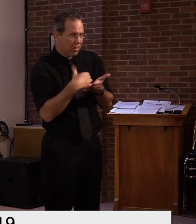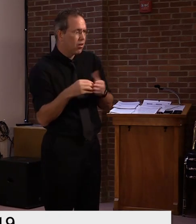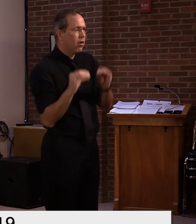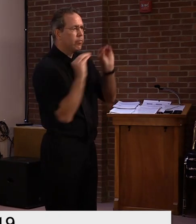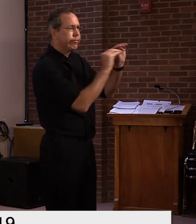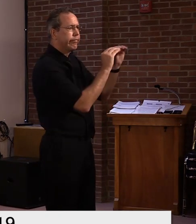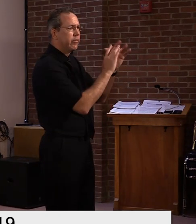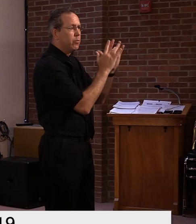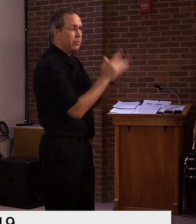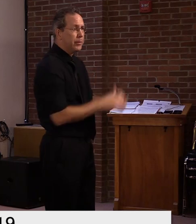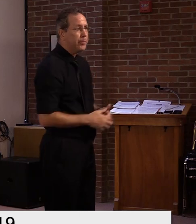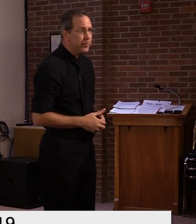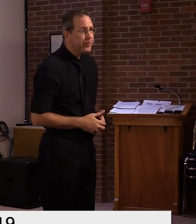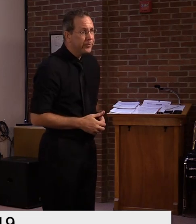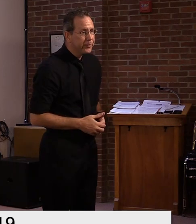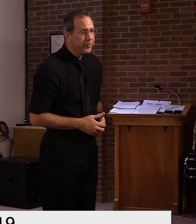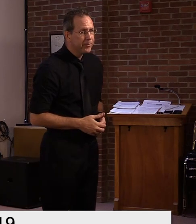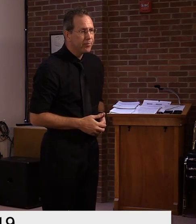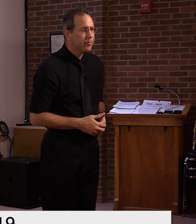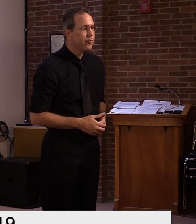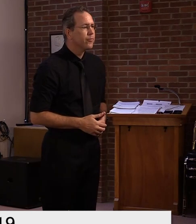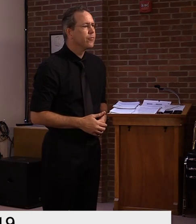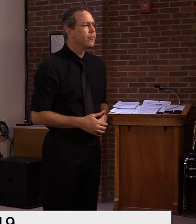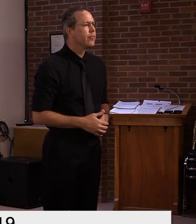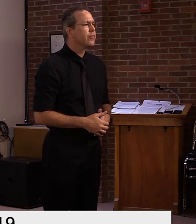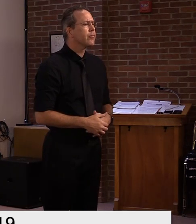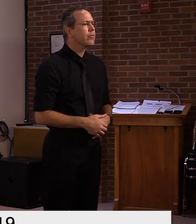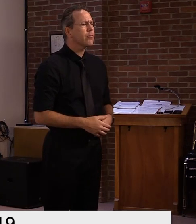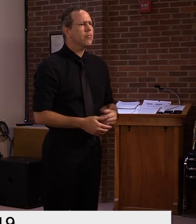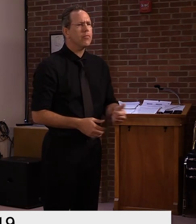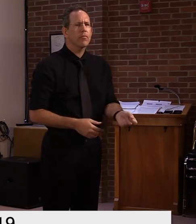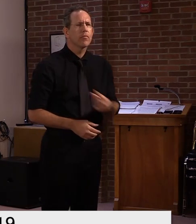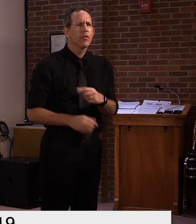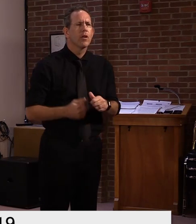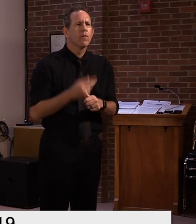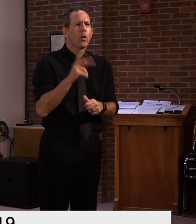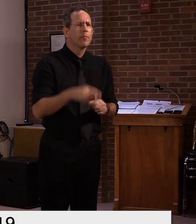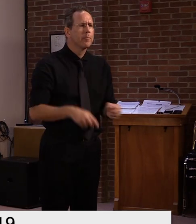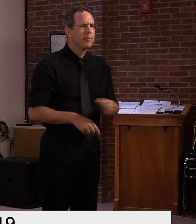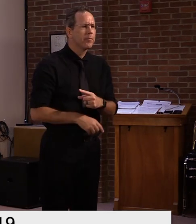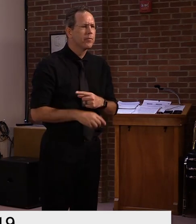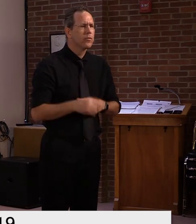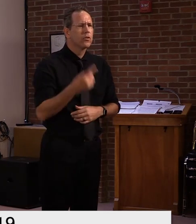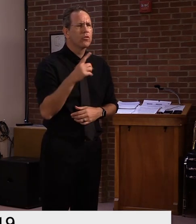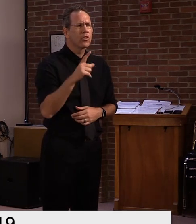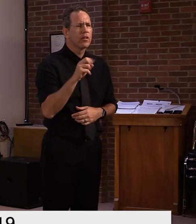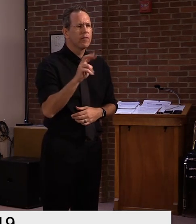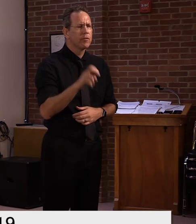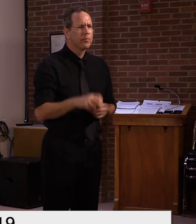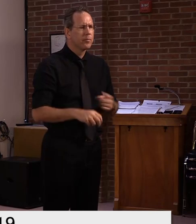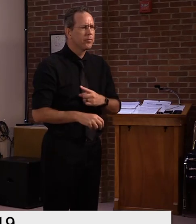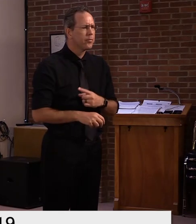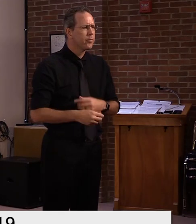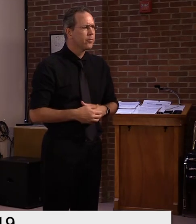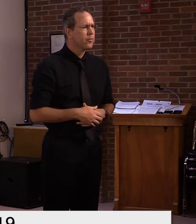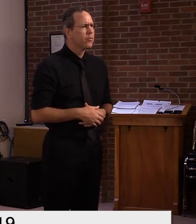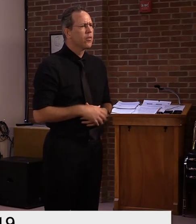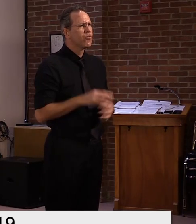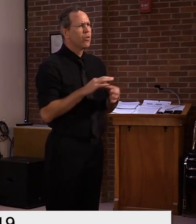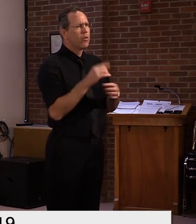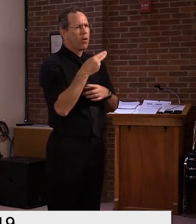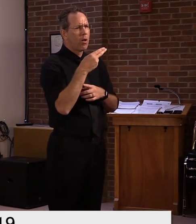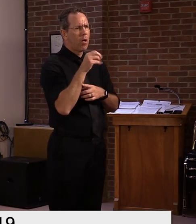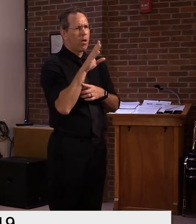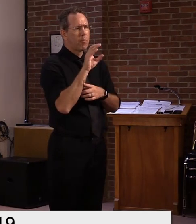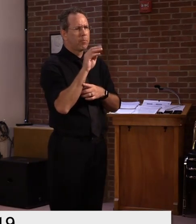Follow up about the hubs, and Dr. Levine may be able to chime in about this. When you have children coming from different schools potentially all into